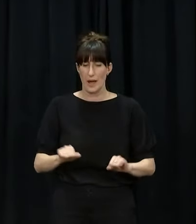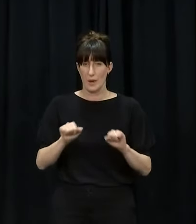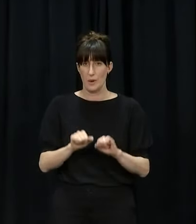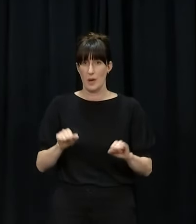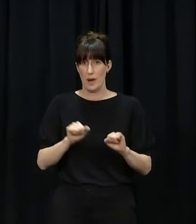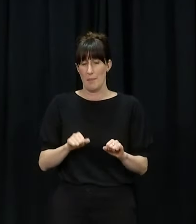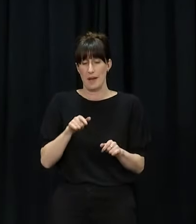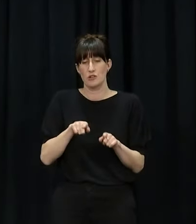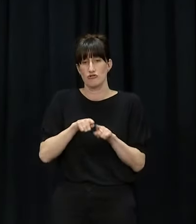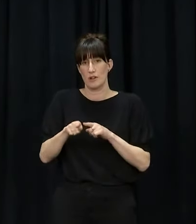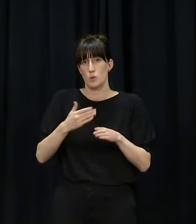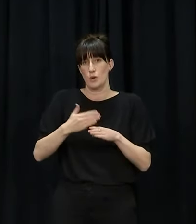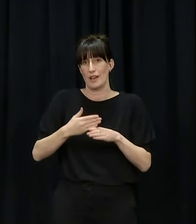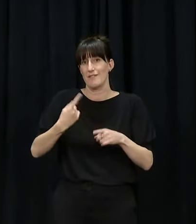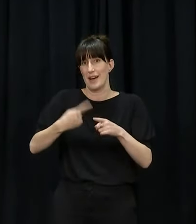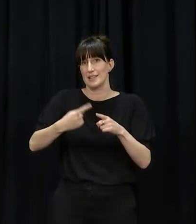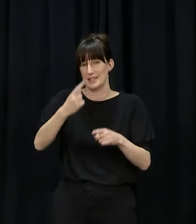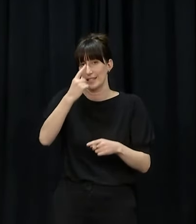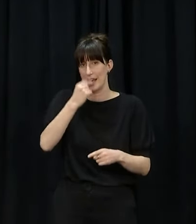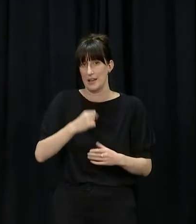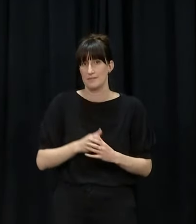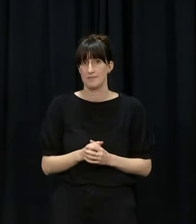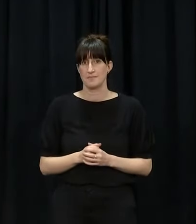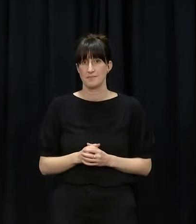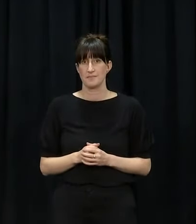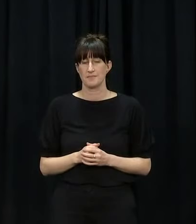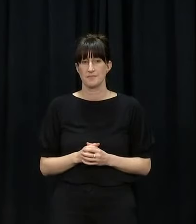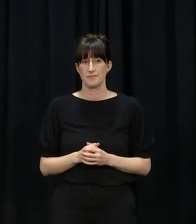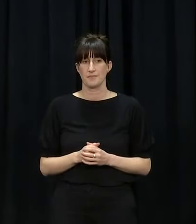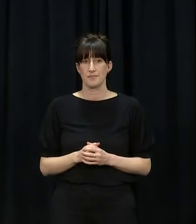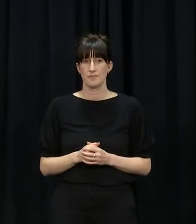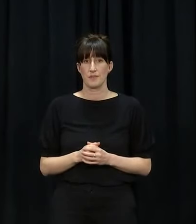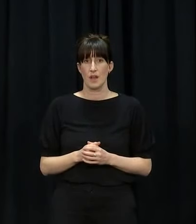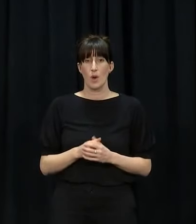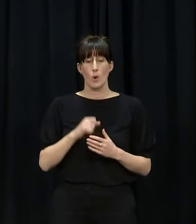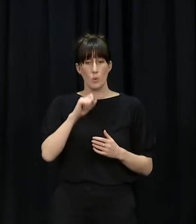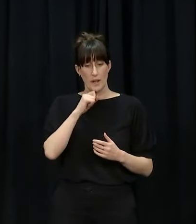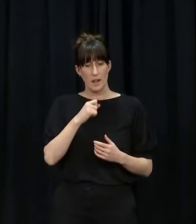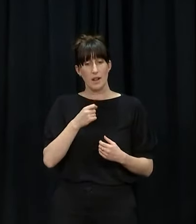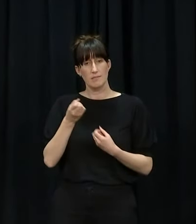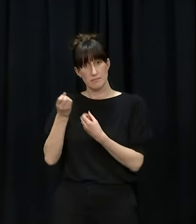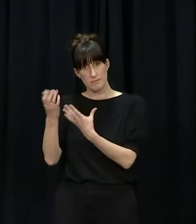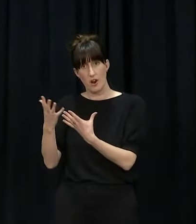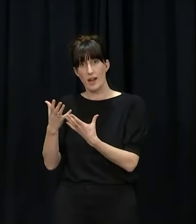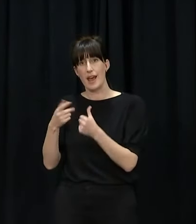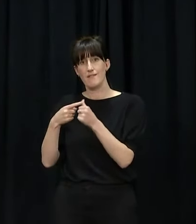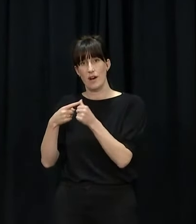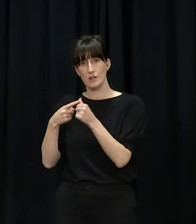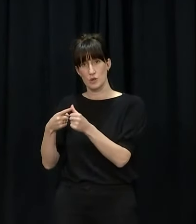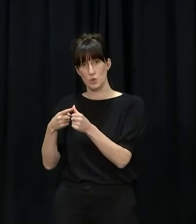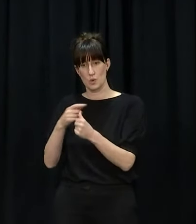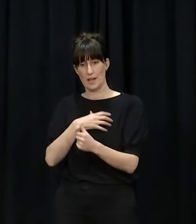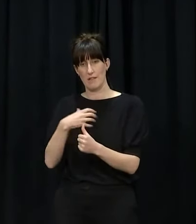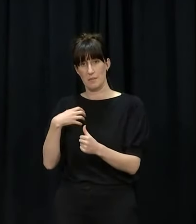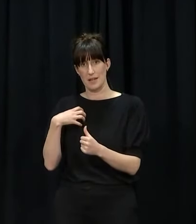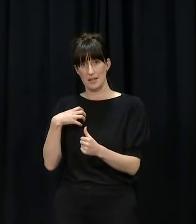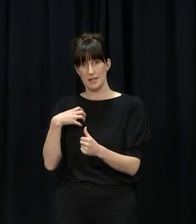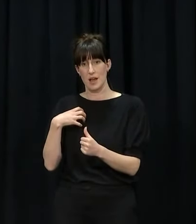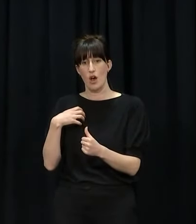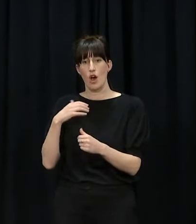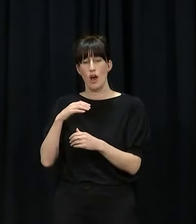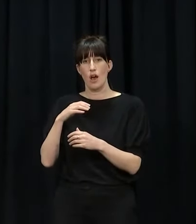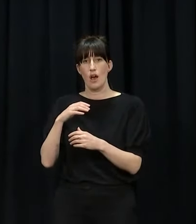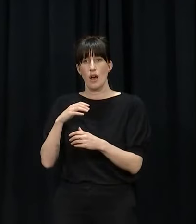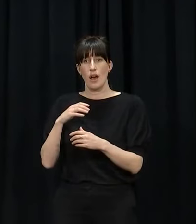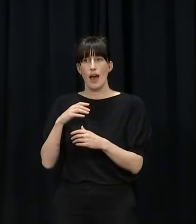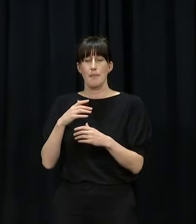can. We will have more confidence in the advice we can provide the government around alert levels if we have good testing rates. So